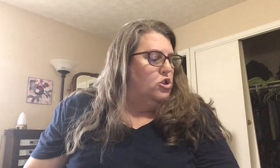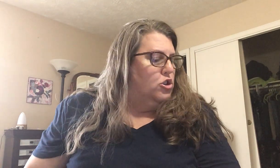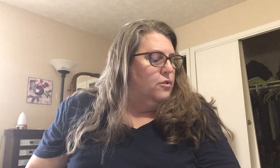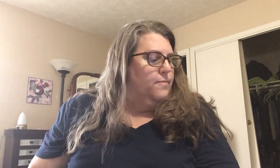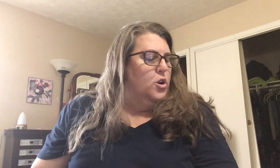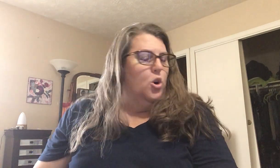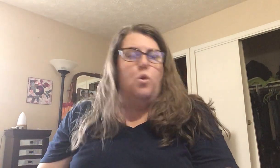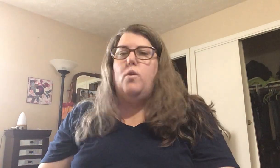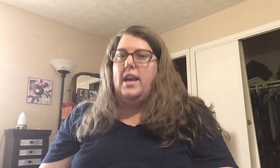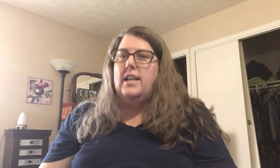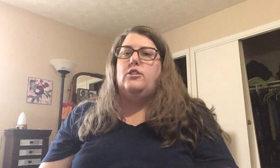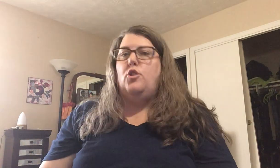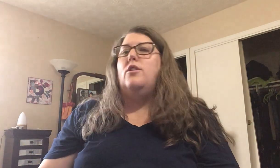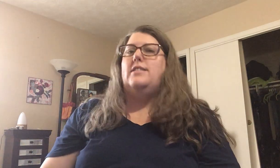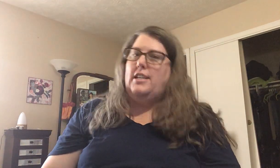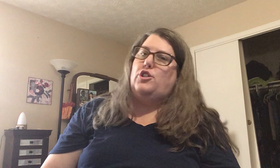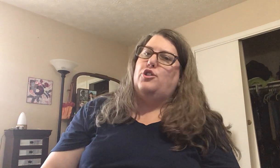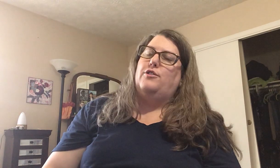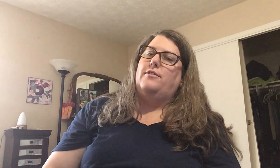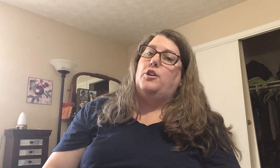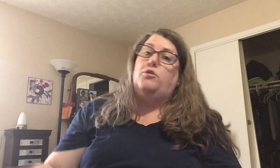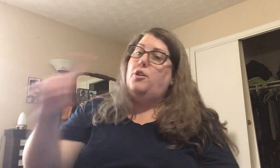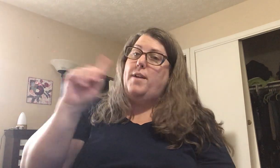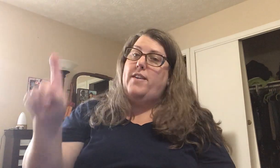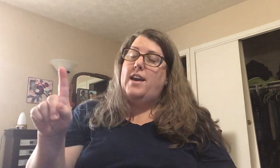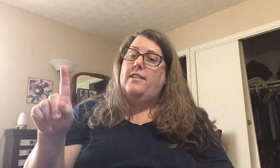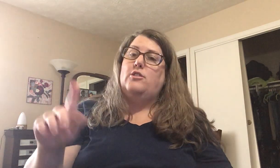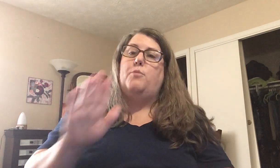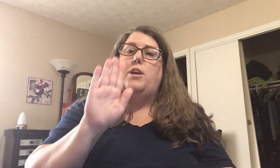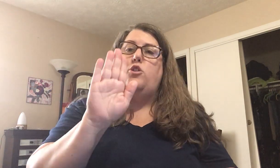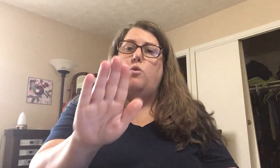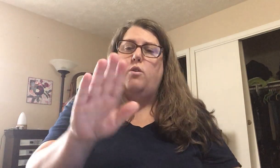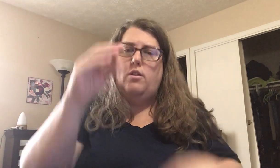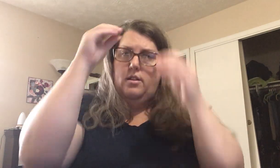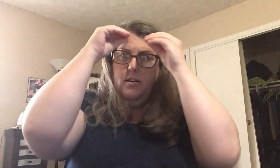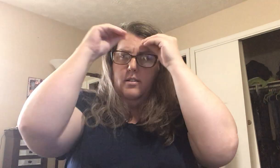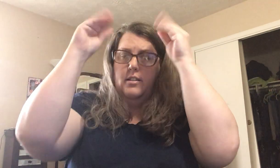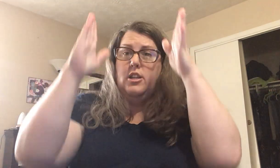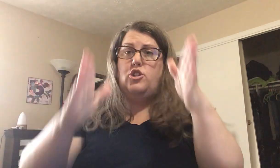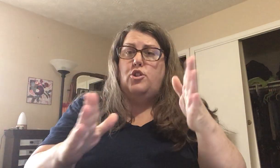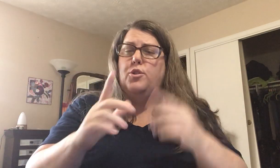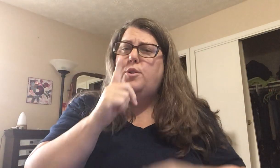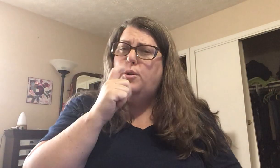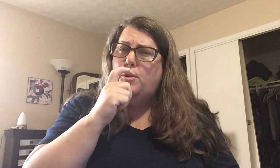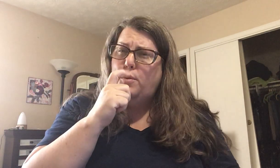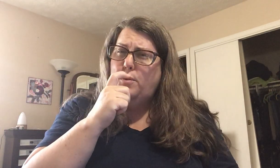teacher? Who is your teacher? Who's going to be at the end? So it'll be your teacher. Who?